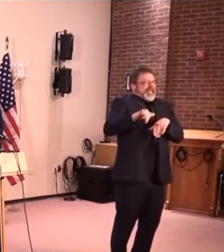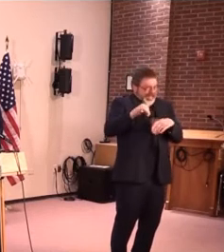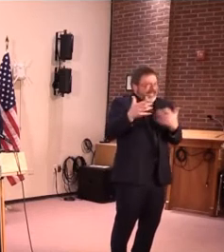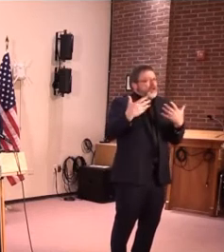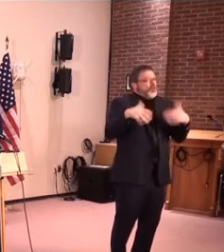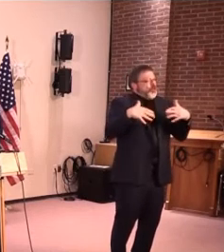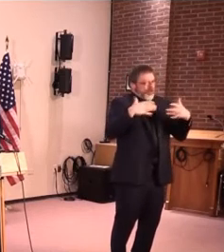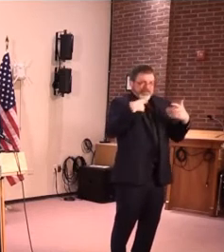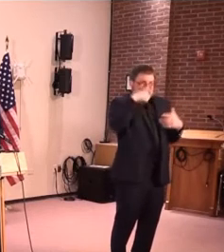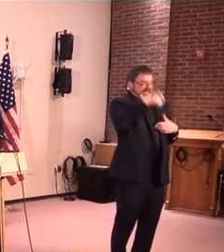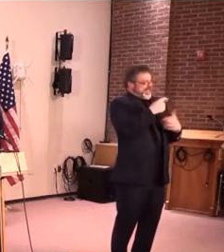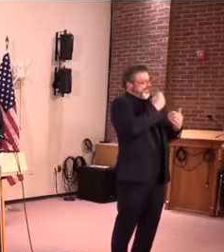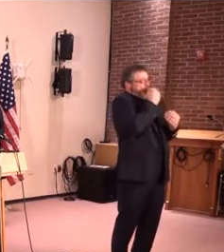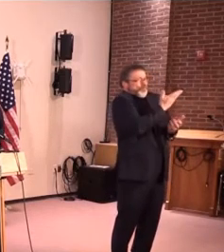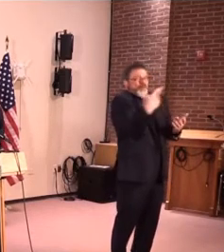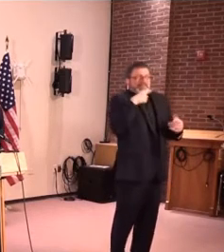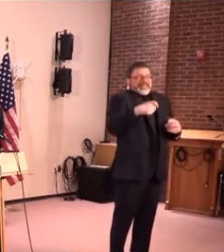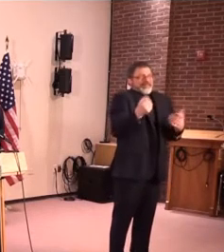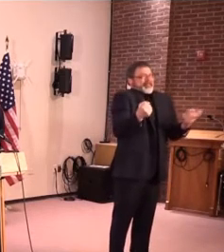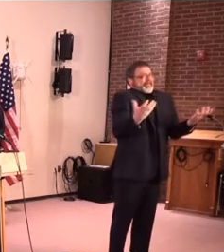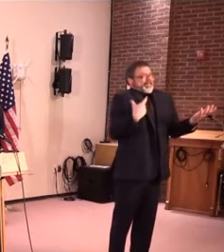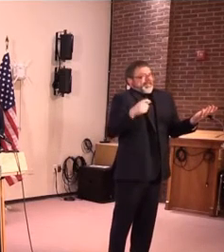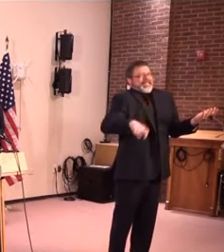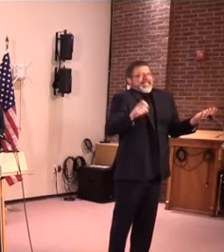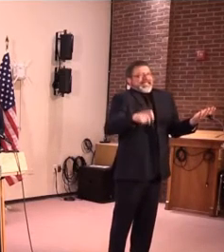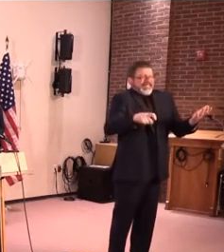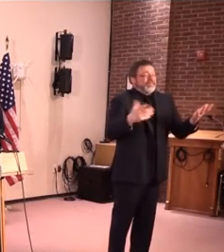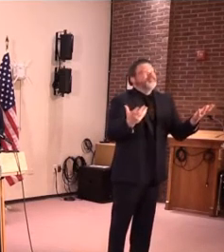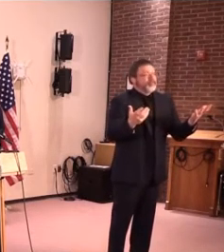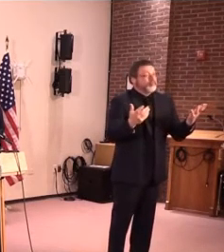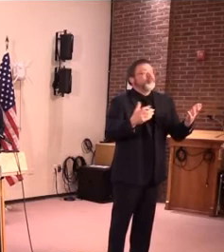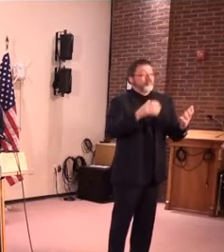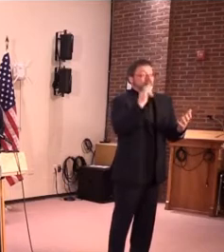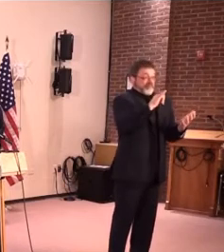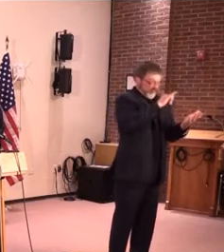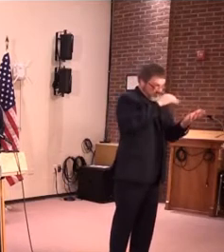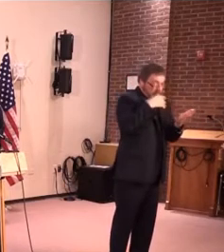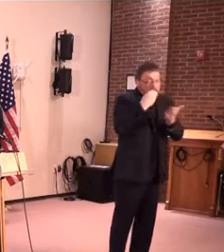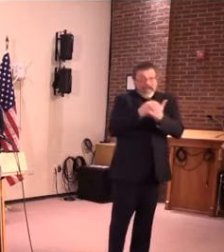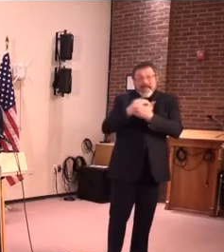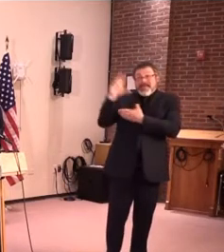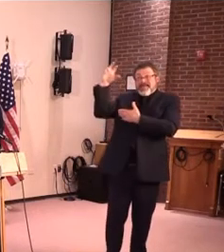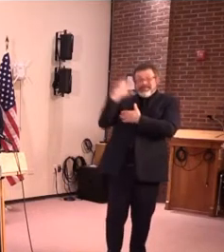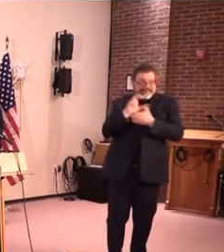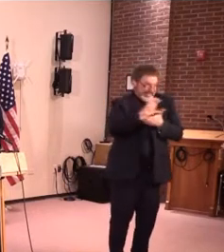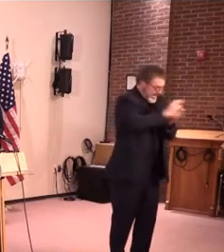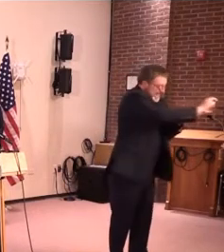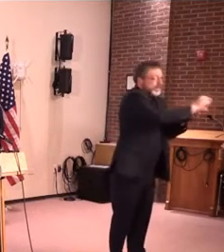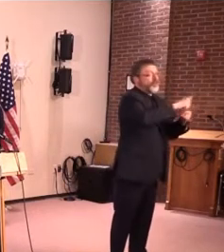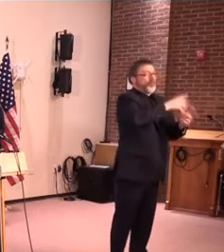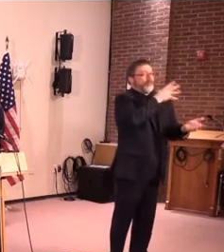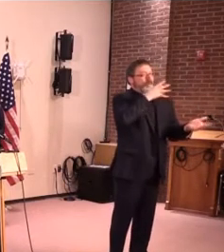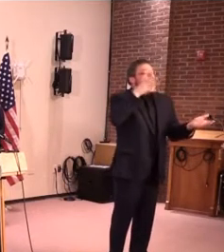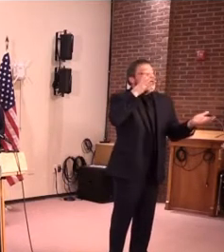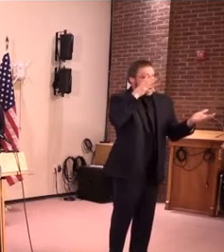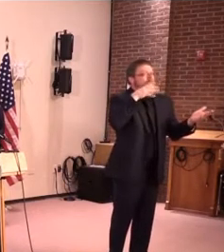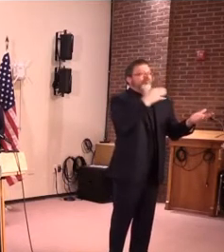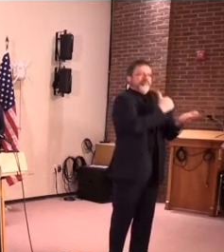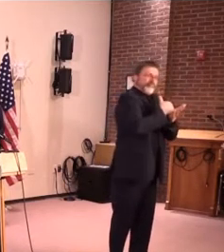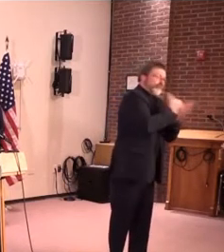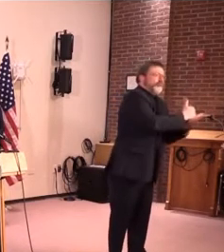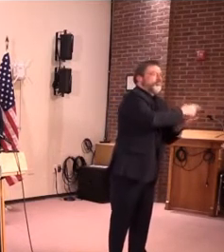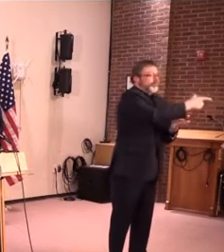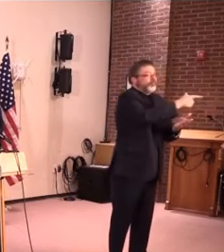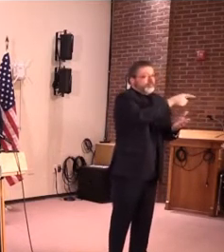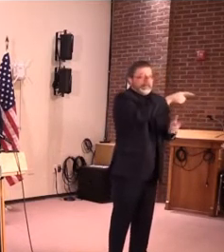These grants would allow businesses to cover expenses incurred during this time when their income is low